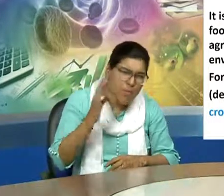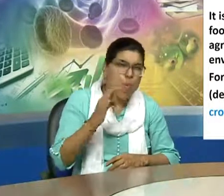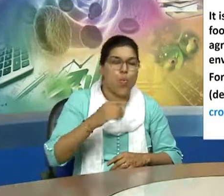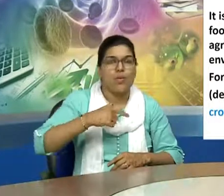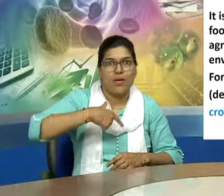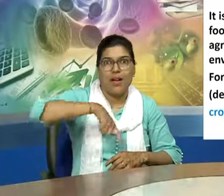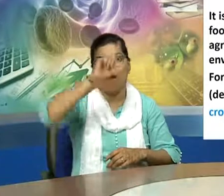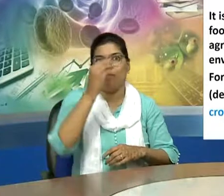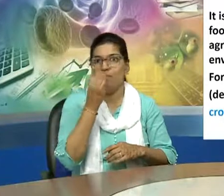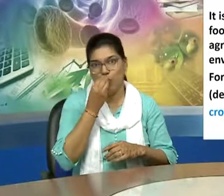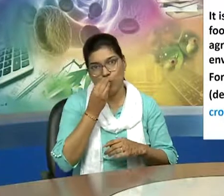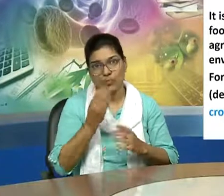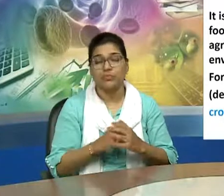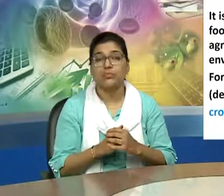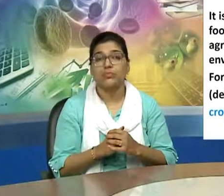to the environment.